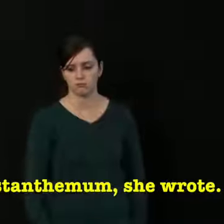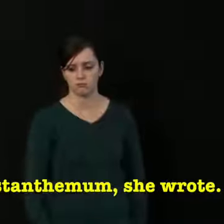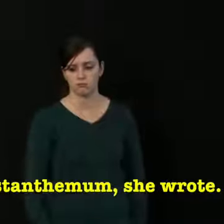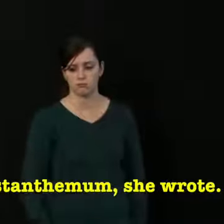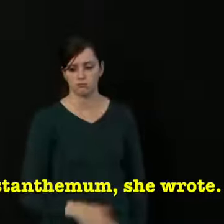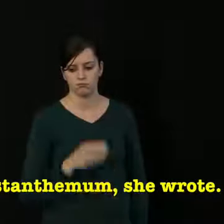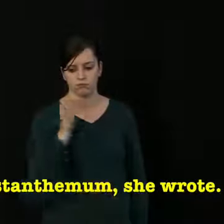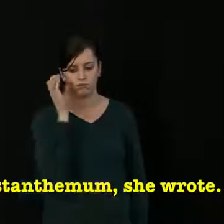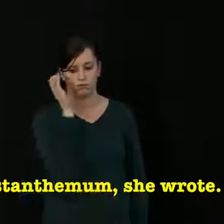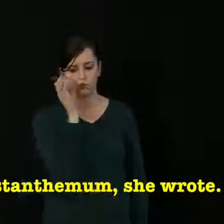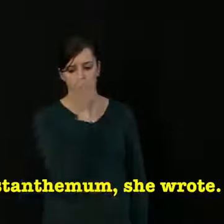chrysanthemum," she wrote.